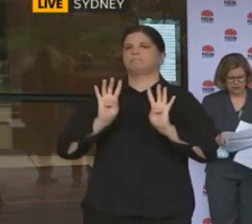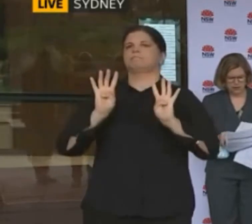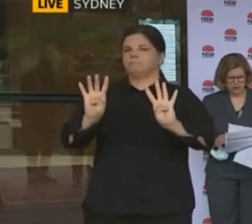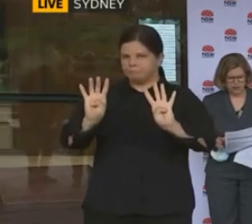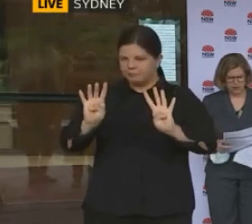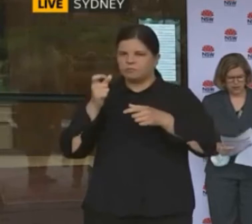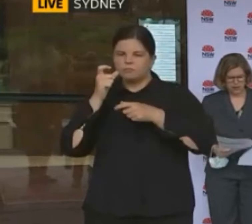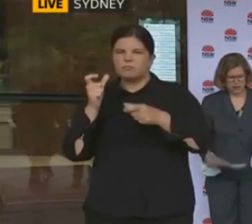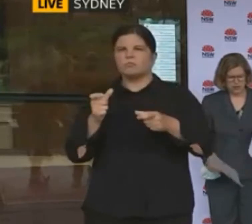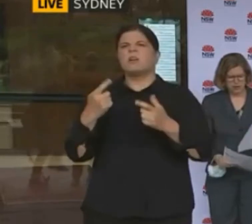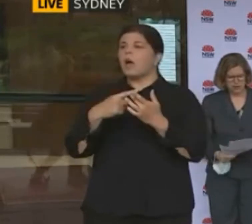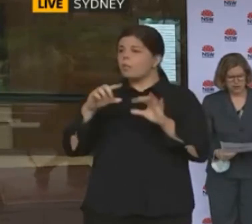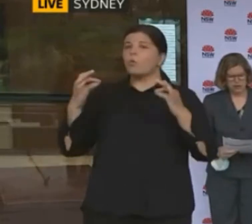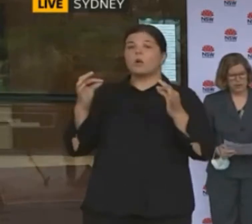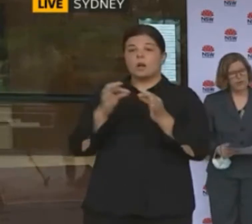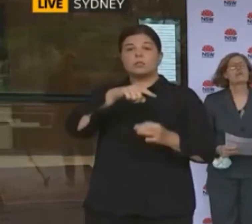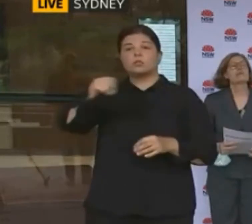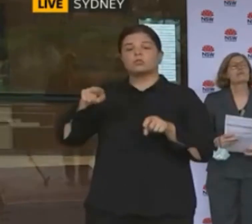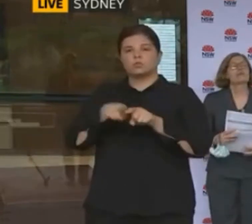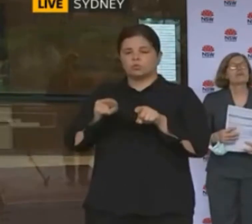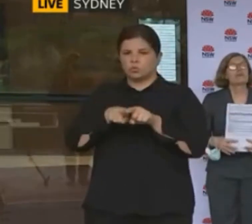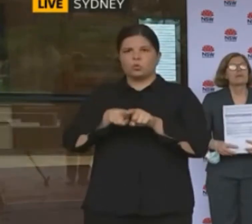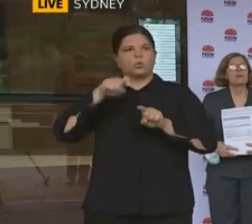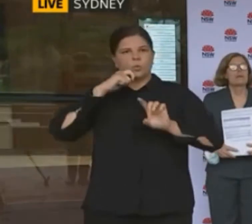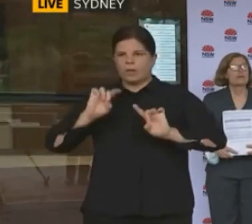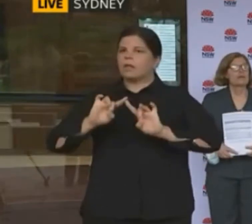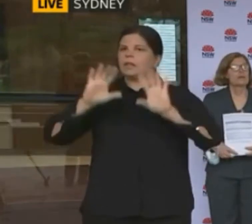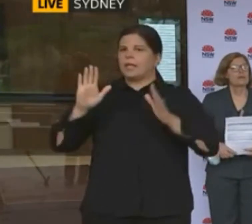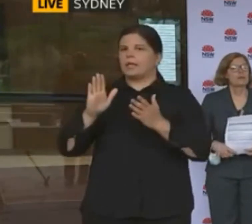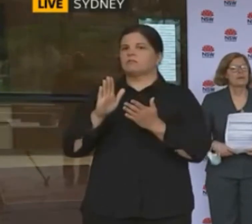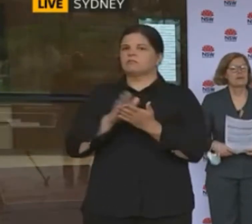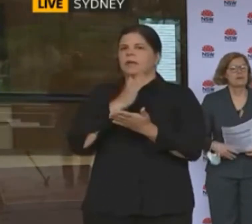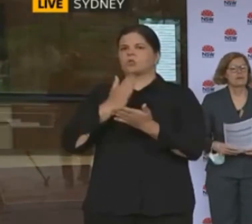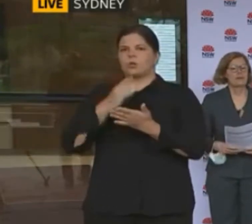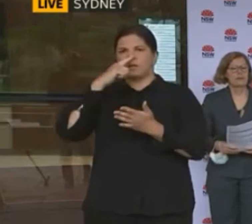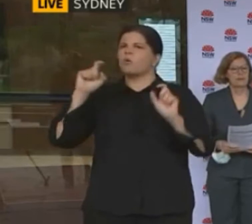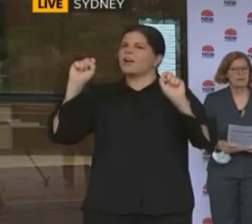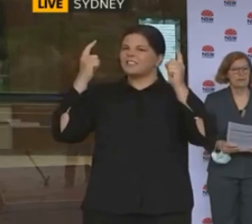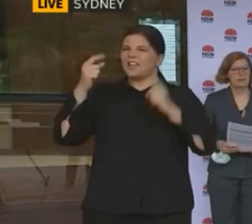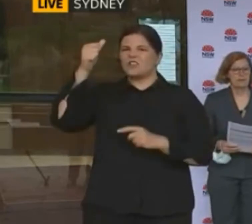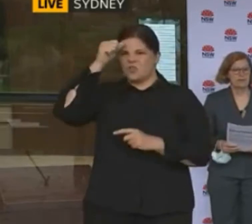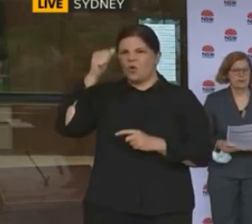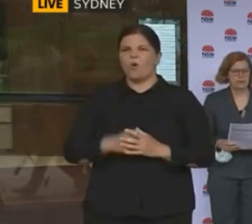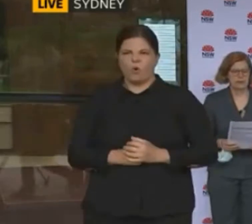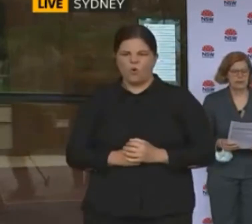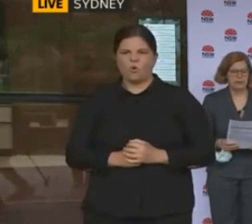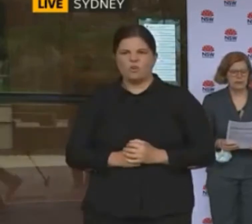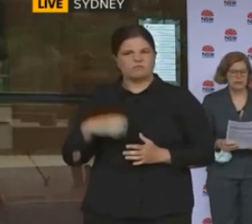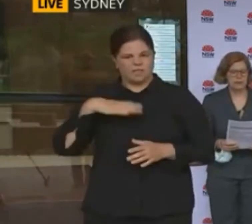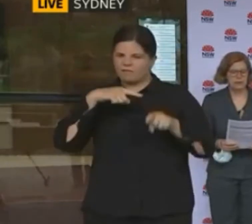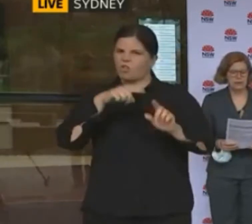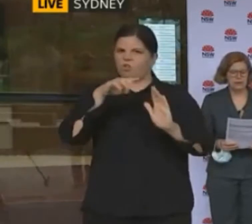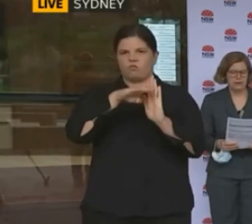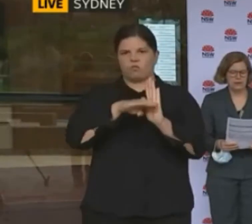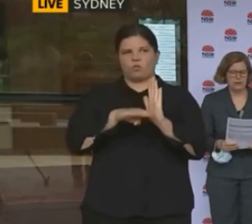local government and other organisations to make sure everybody is very clear on their obligations. But I also want to say this, there is also a level of